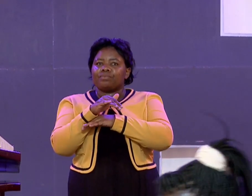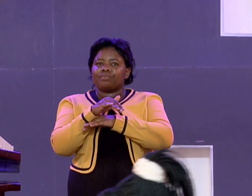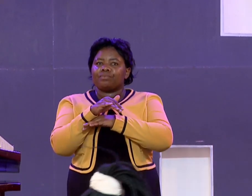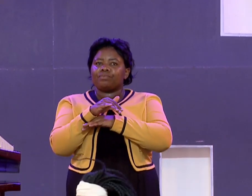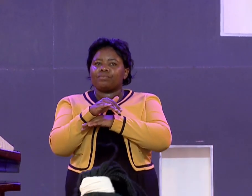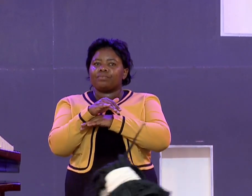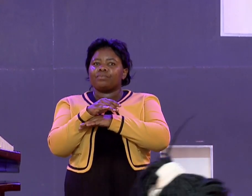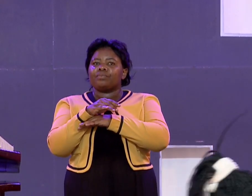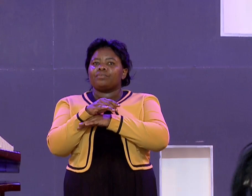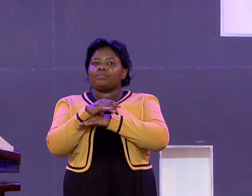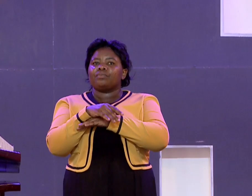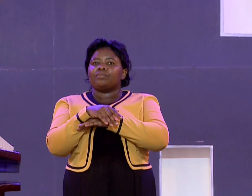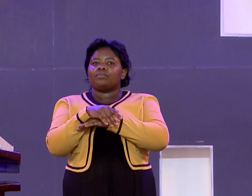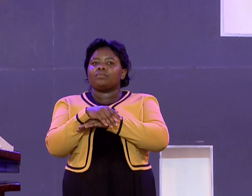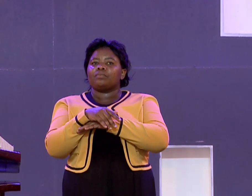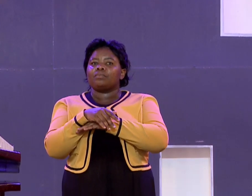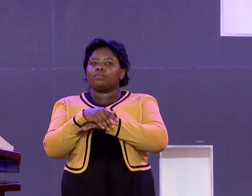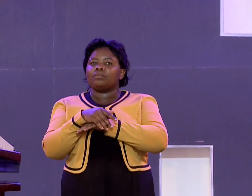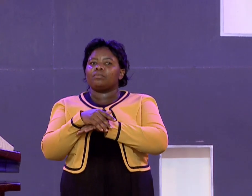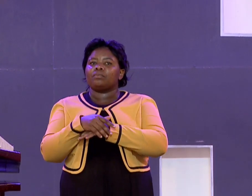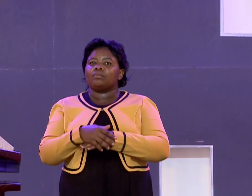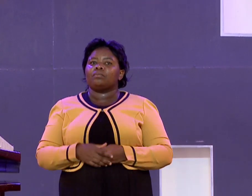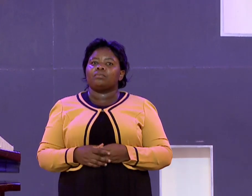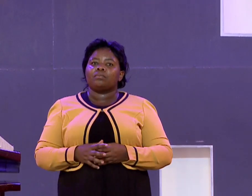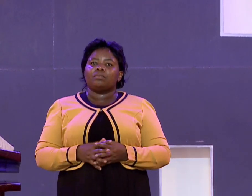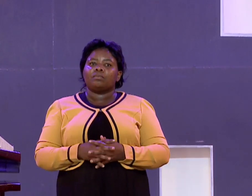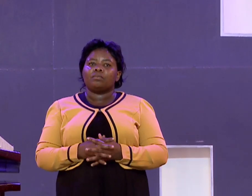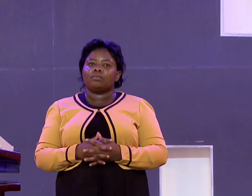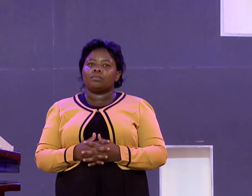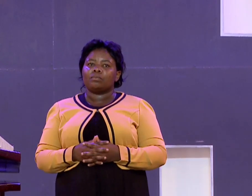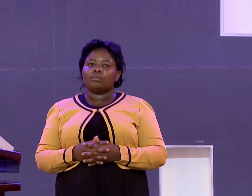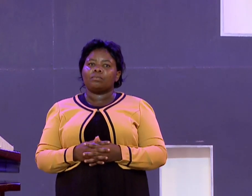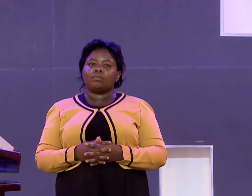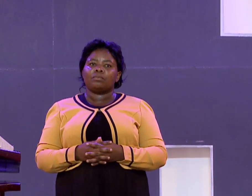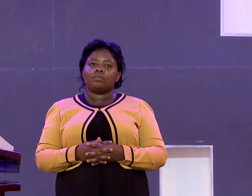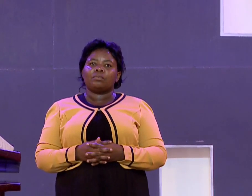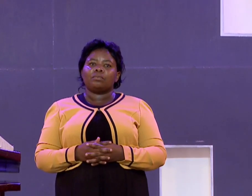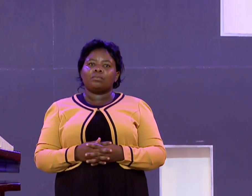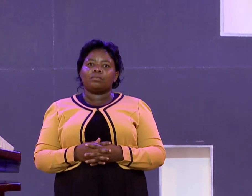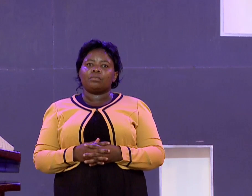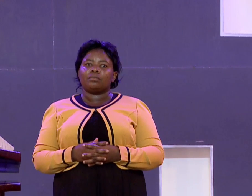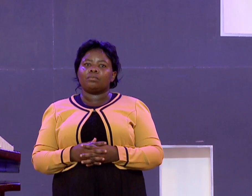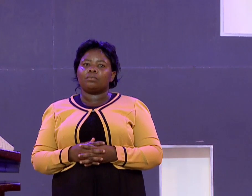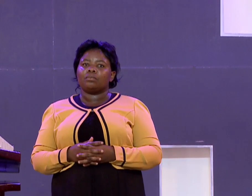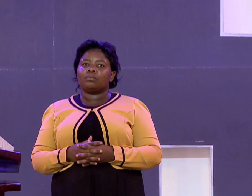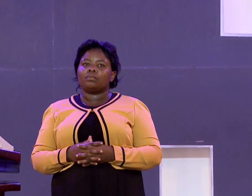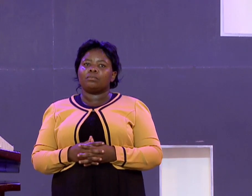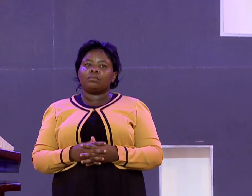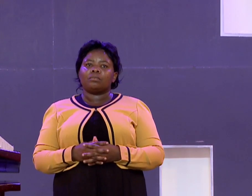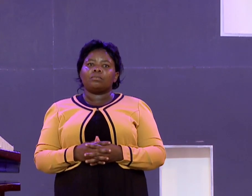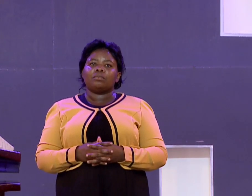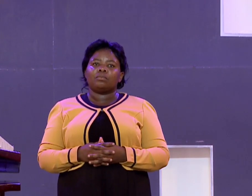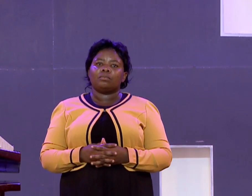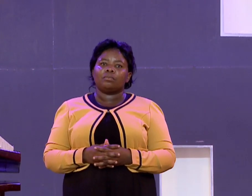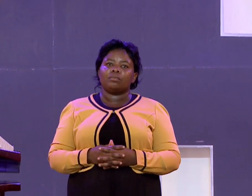kisoboka bwe manga nsiba na ye nga nsaba nga sisoma